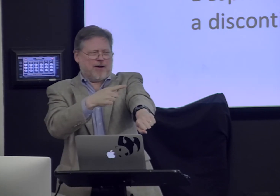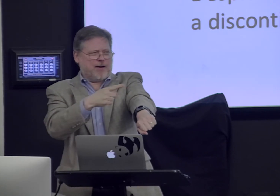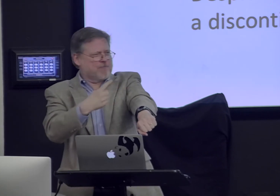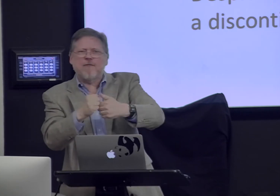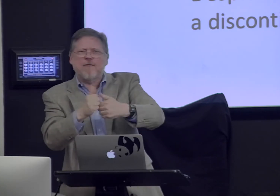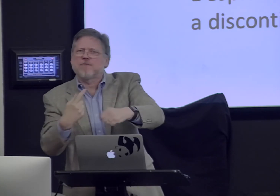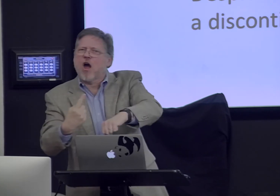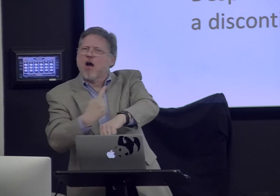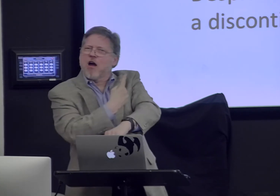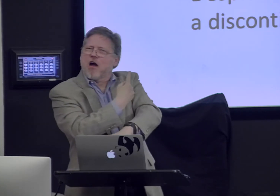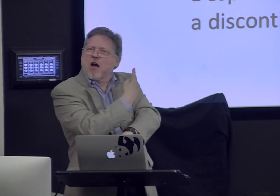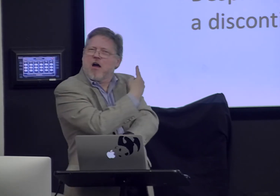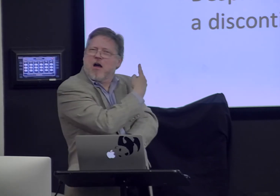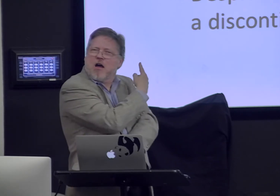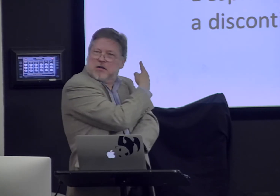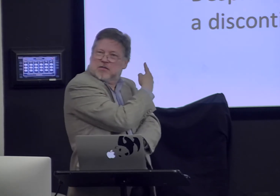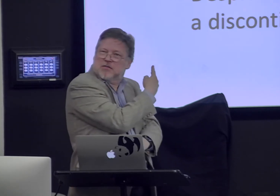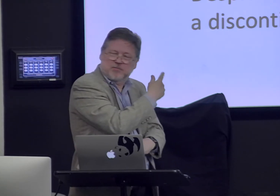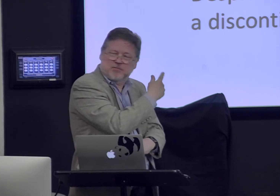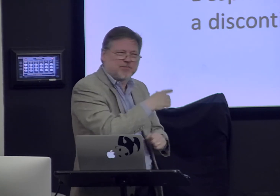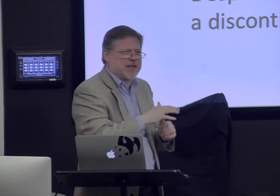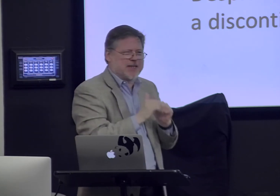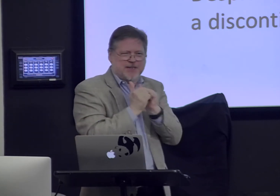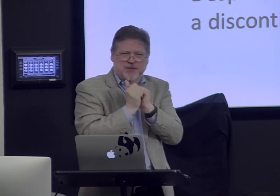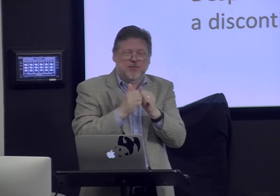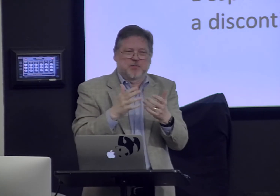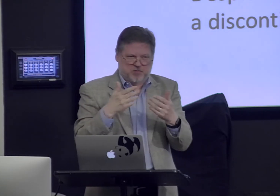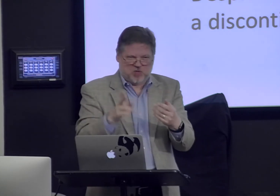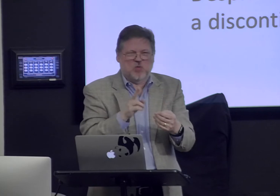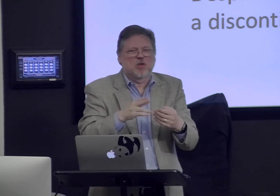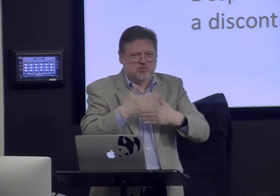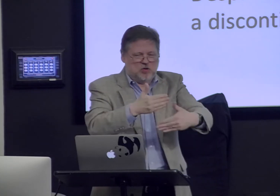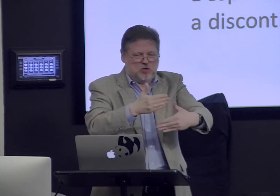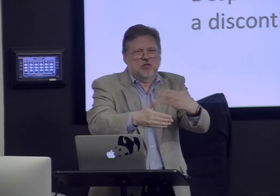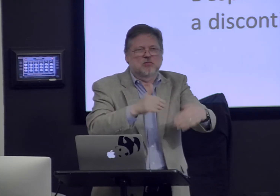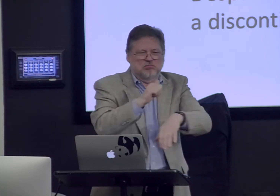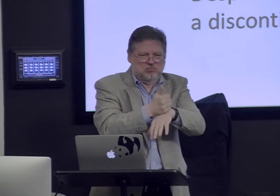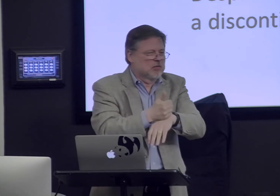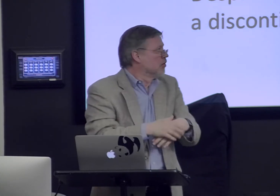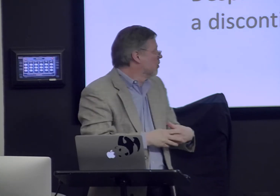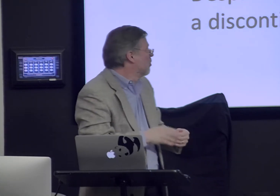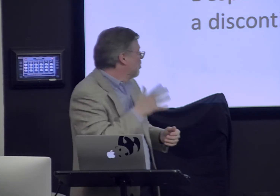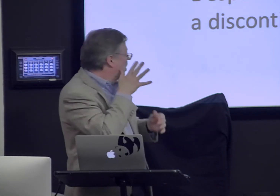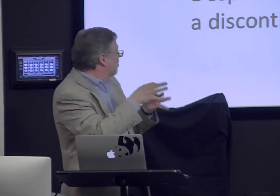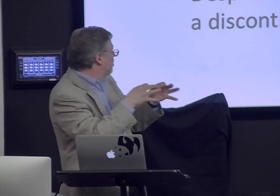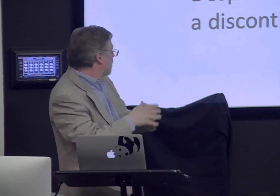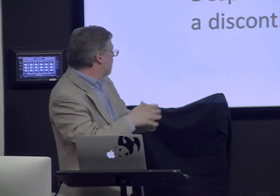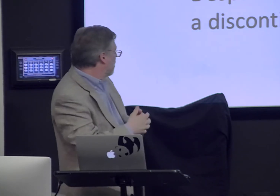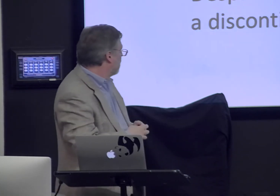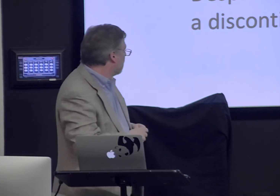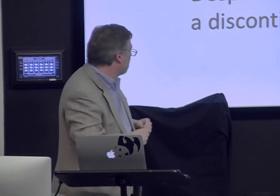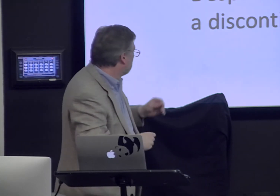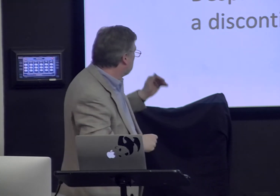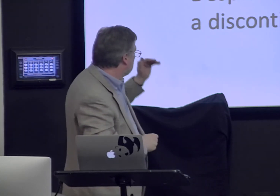back further than their own lifetime. Now, how far back could one go? There are procedures to start to investigate